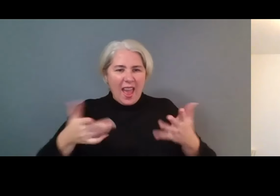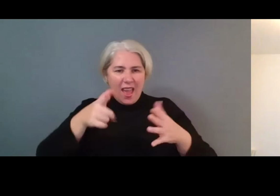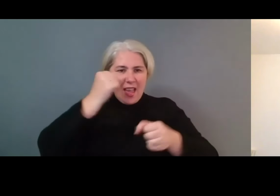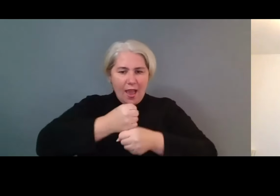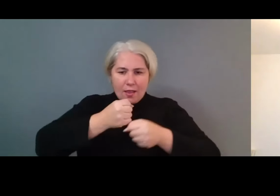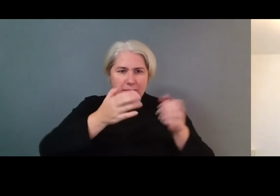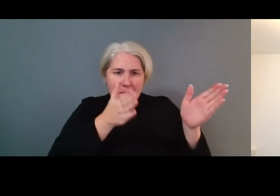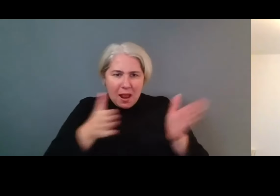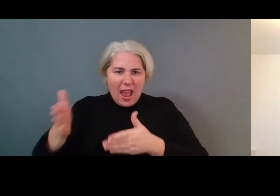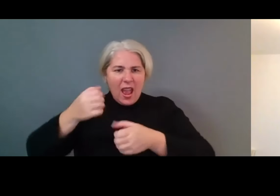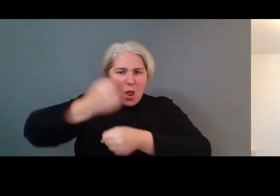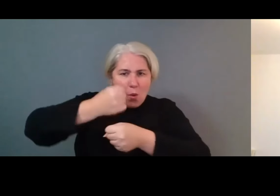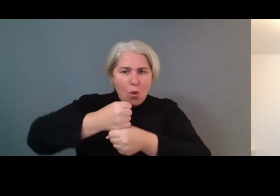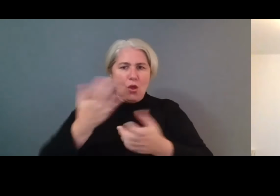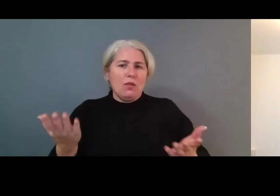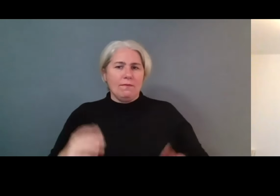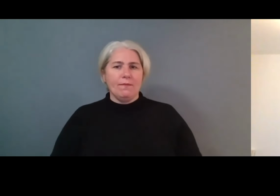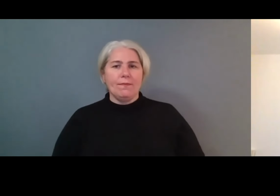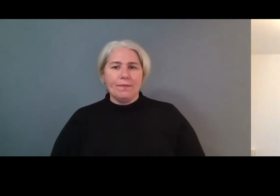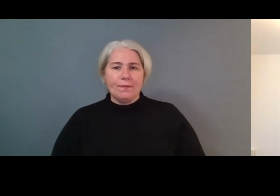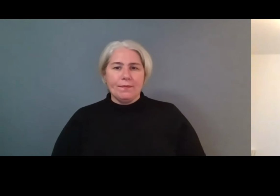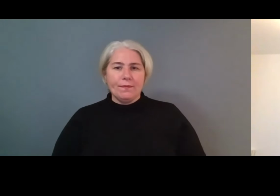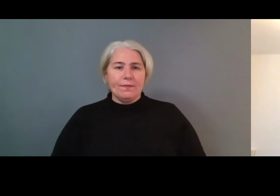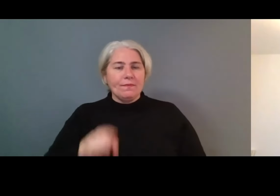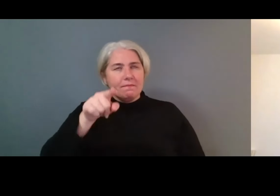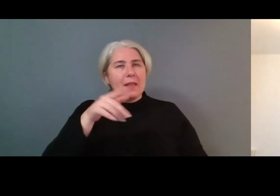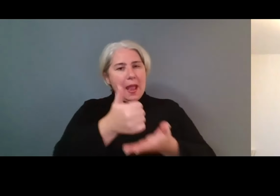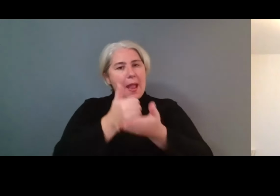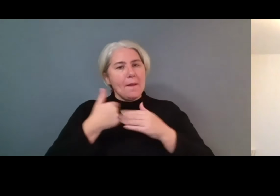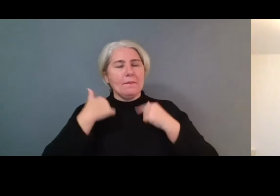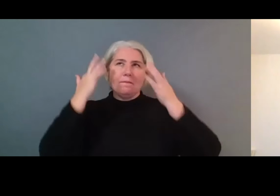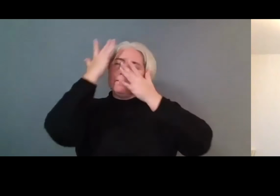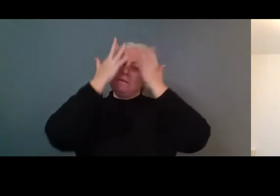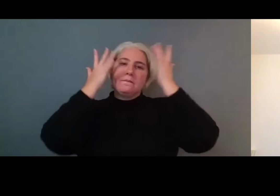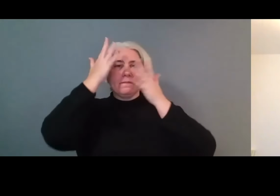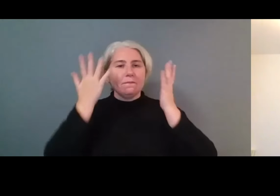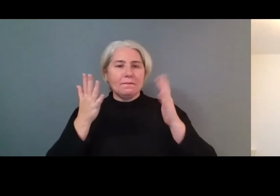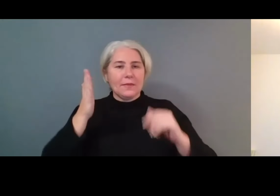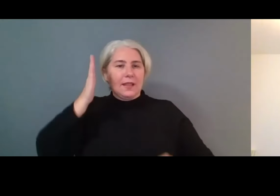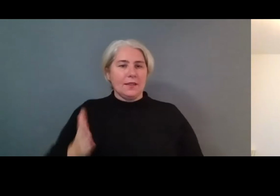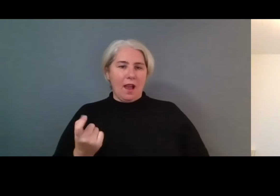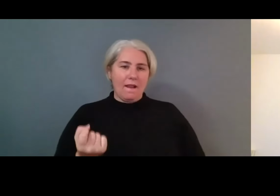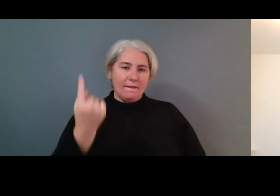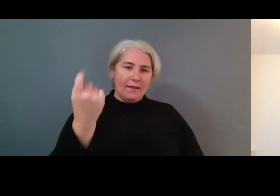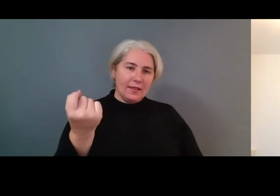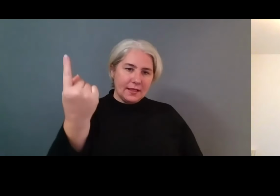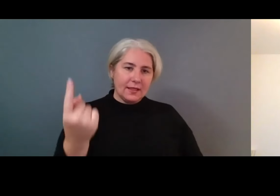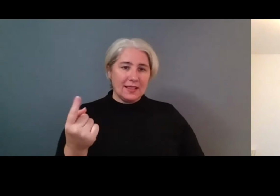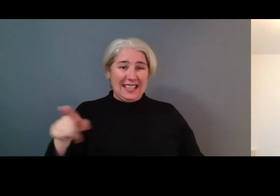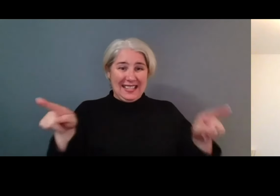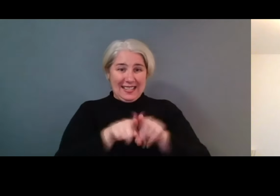aware of when considering a side event during a